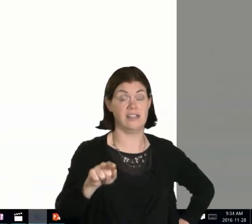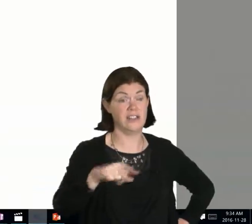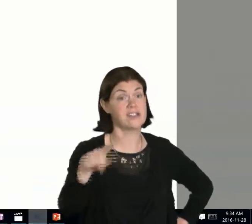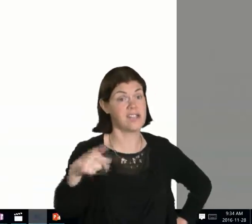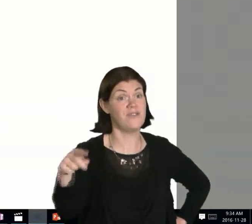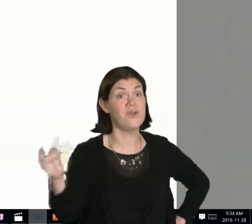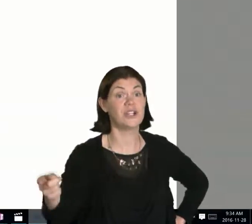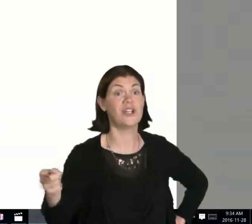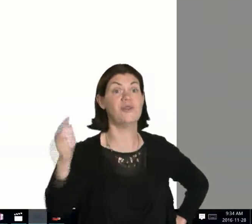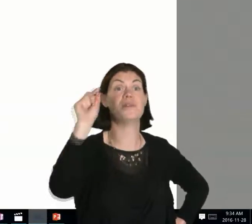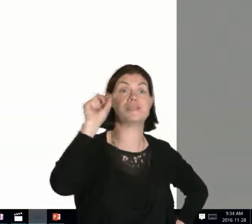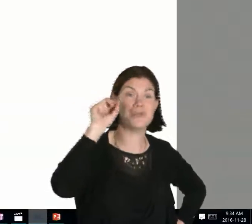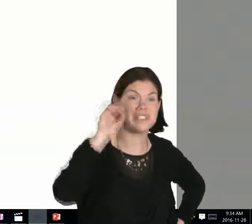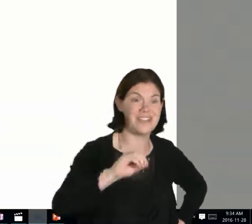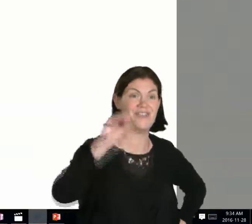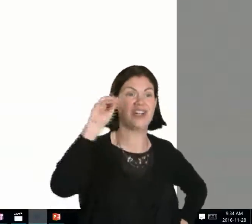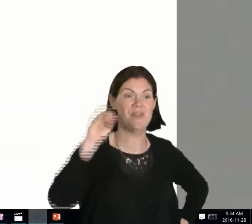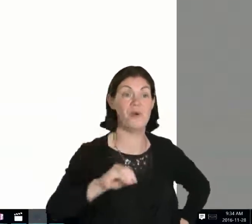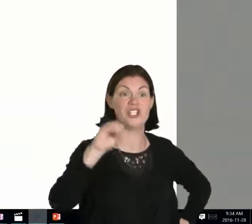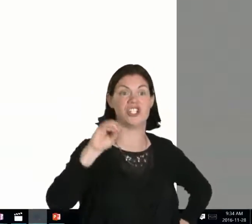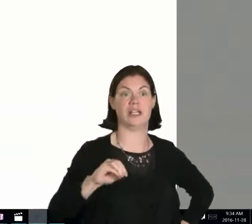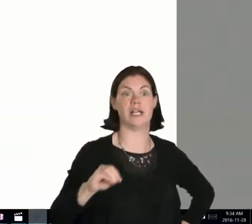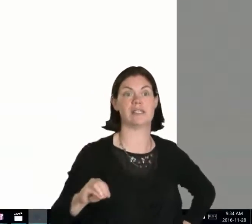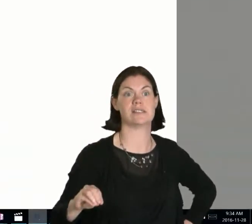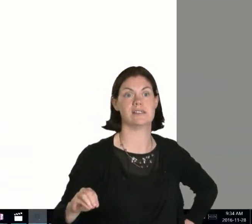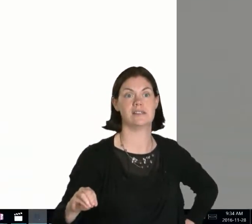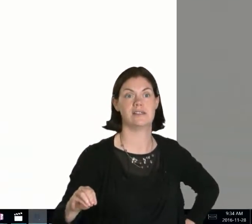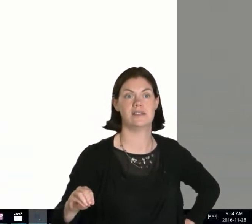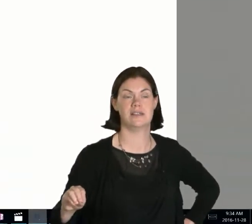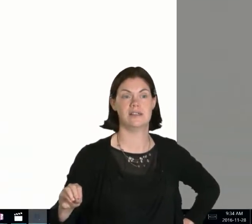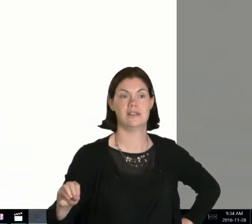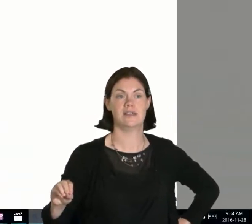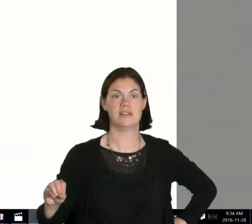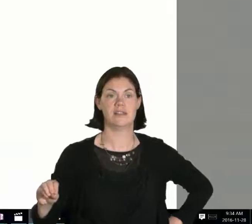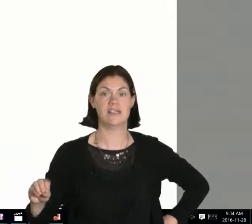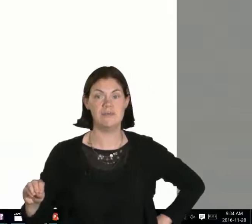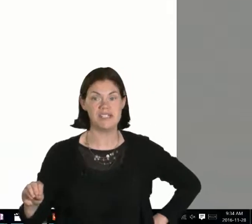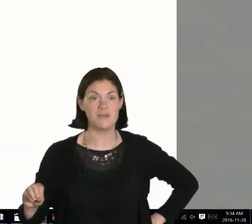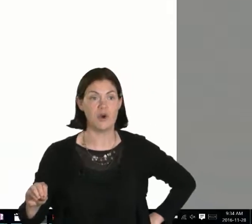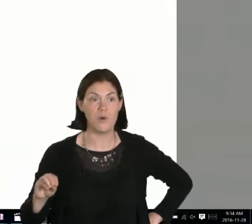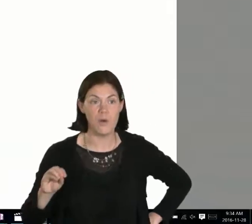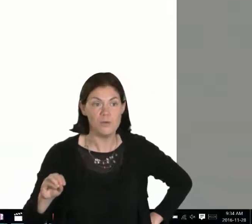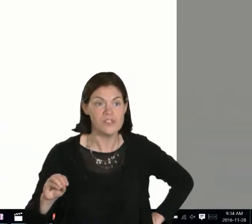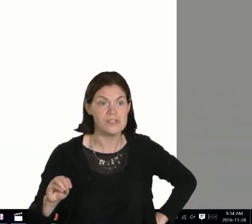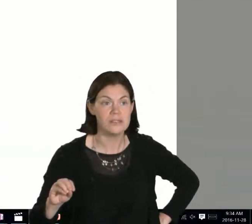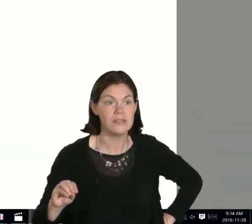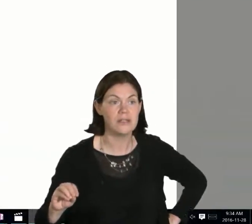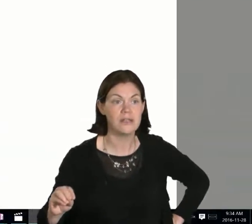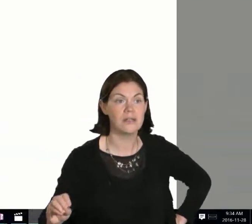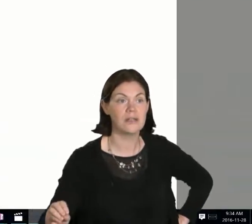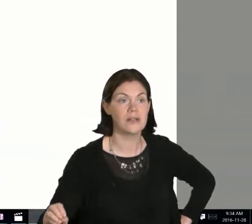Absolutely. The lyrics gave you a clue, but specifically which lyrics? Give me some